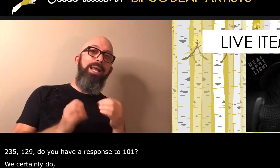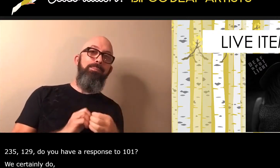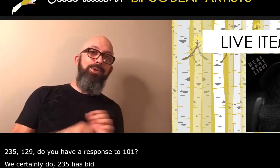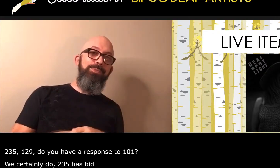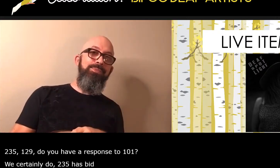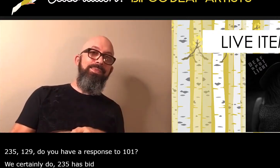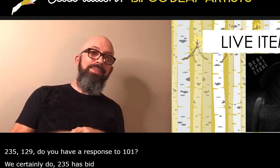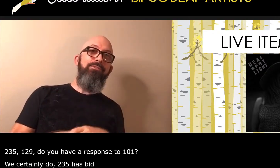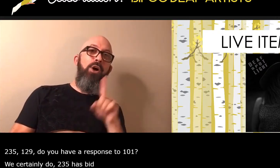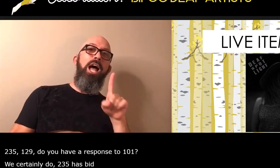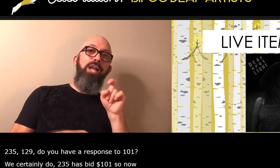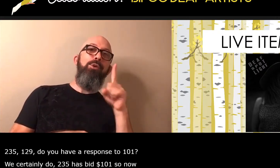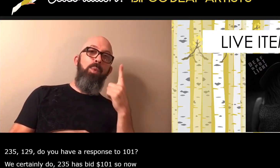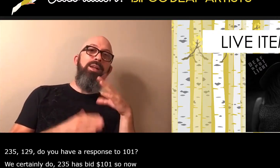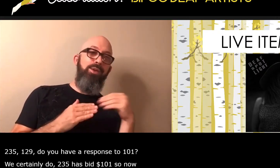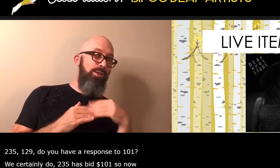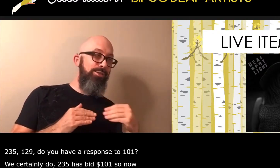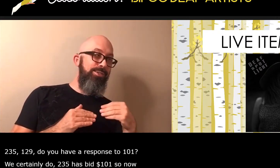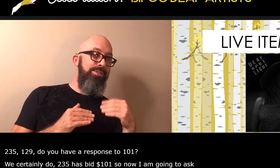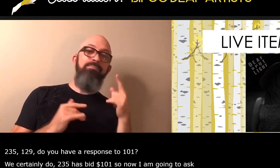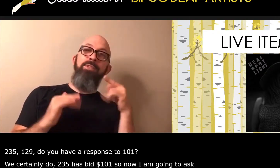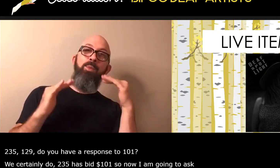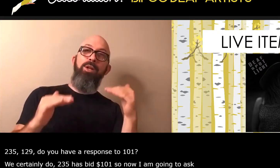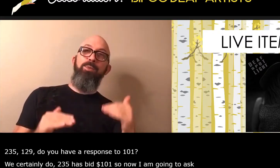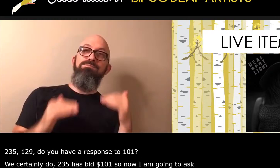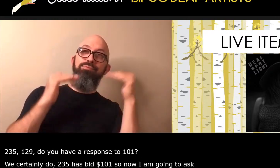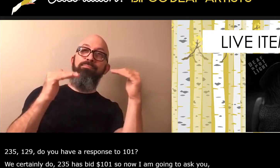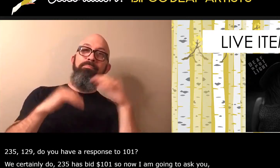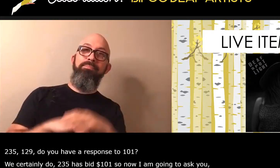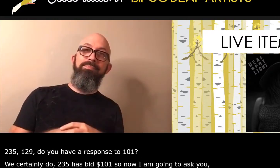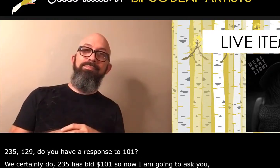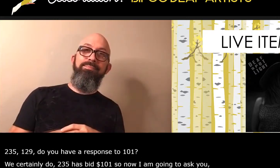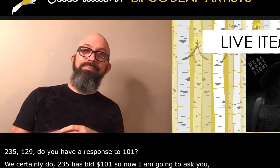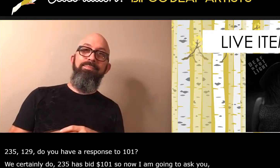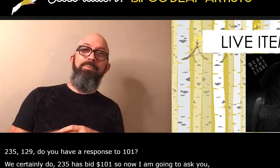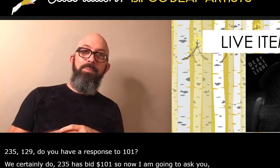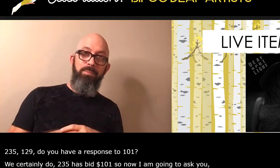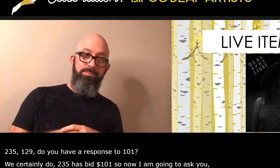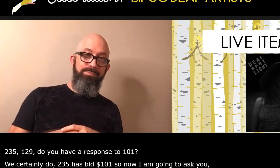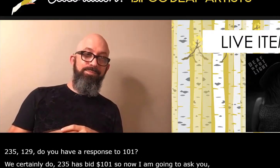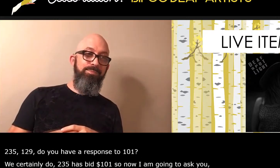you, 101, what's your lucky number?